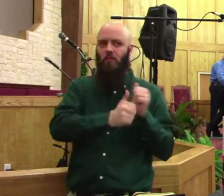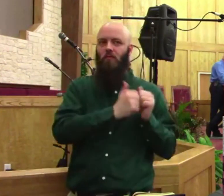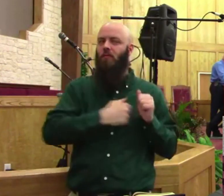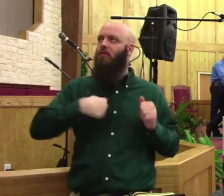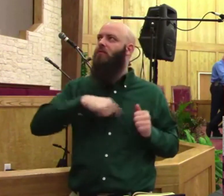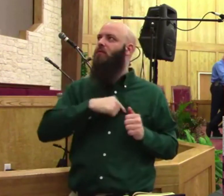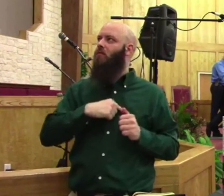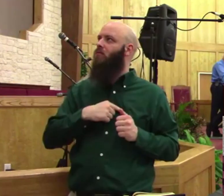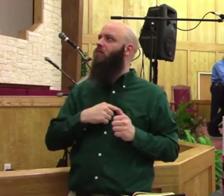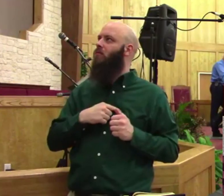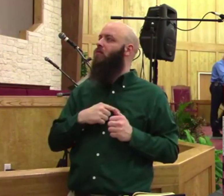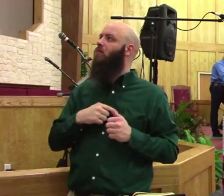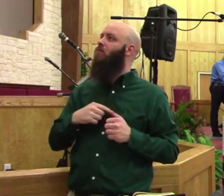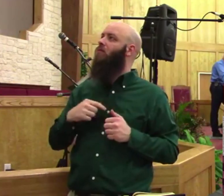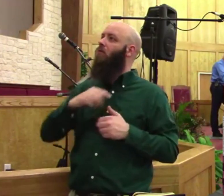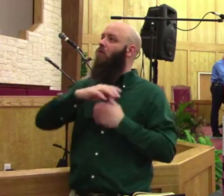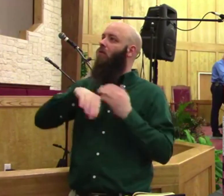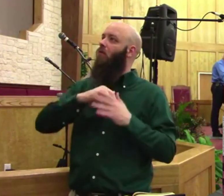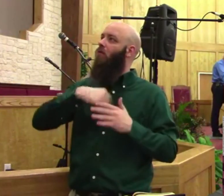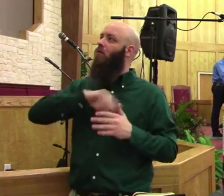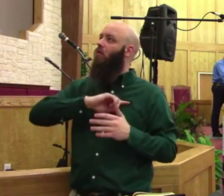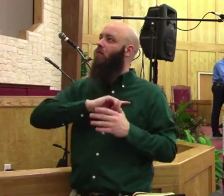who've come to faith in Christ.